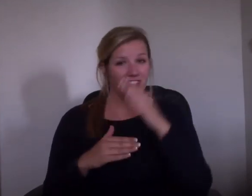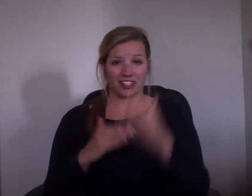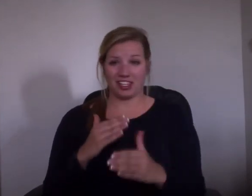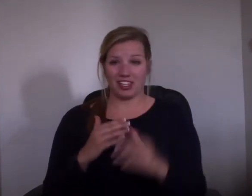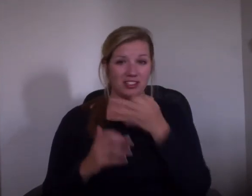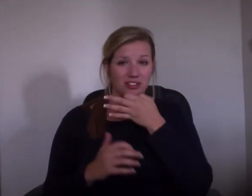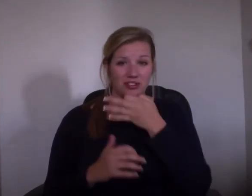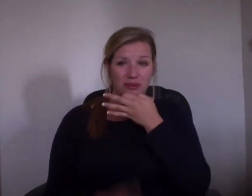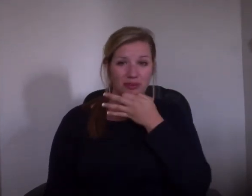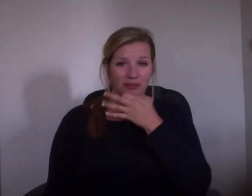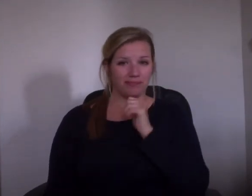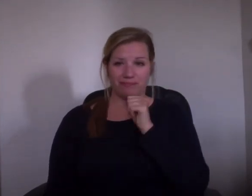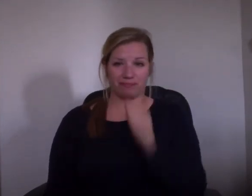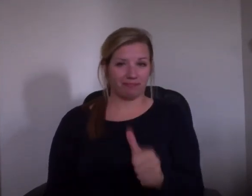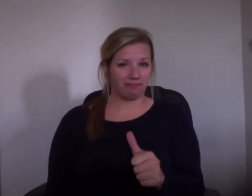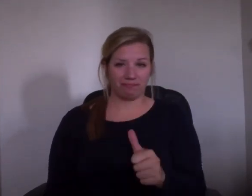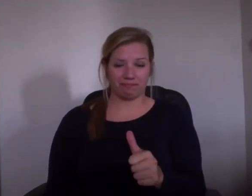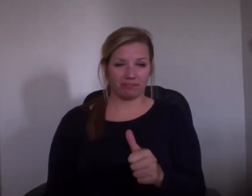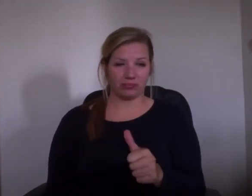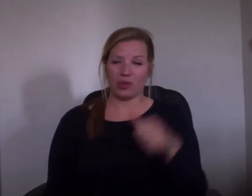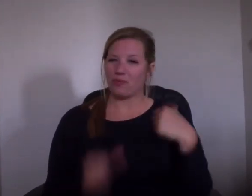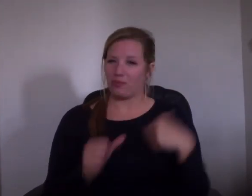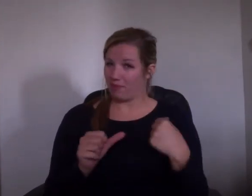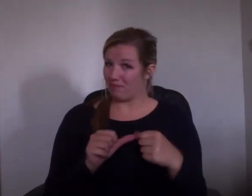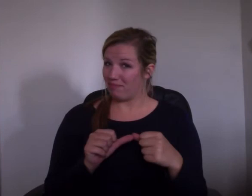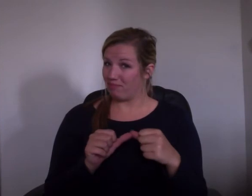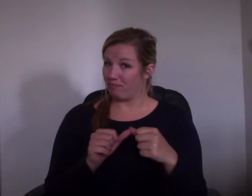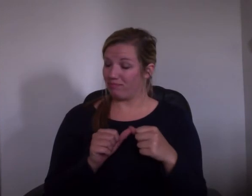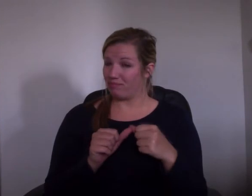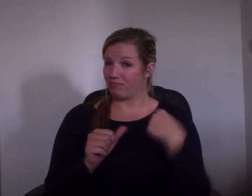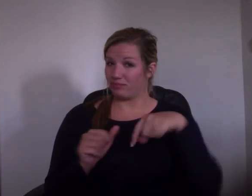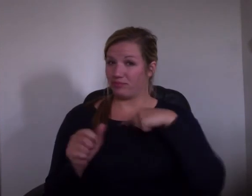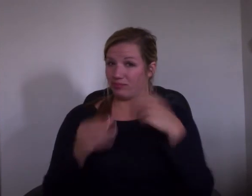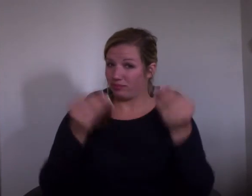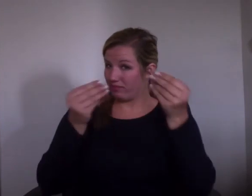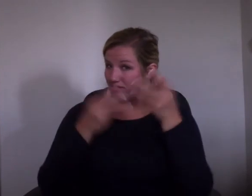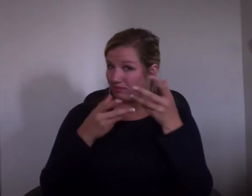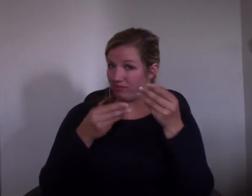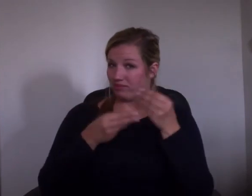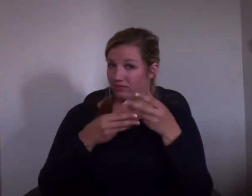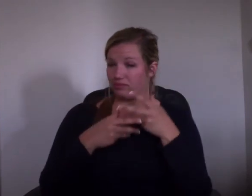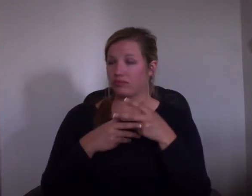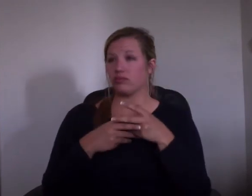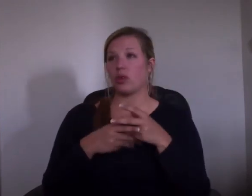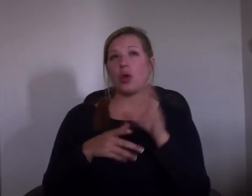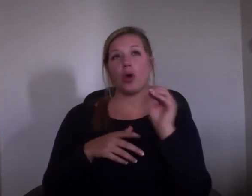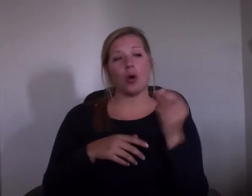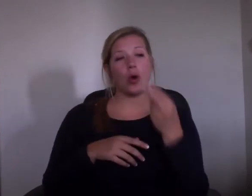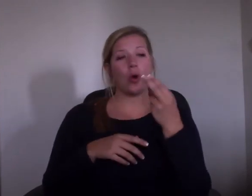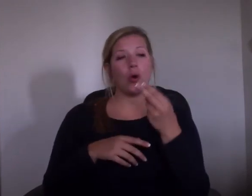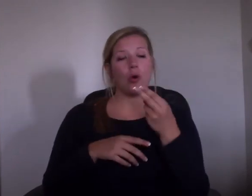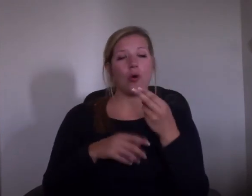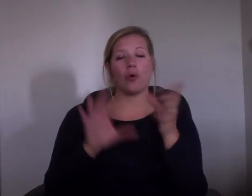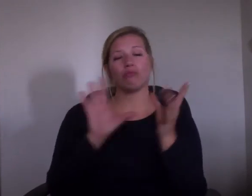the president and the Pentagon kept putting out messages, and I've shown you some of these videos in class, that